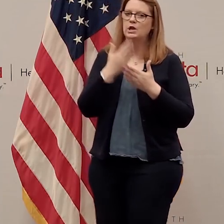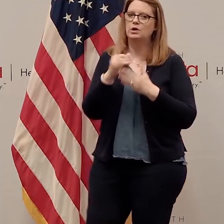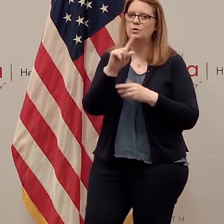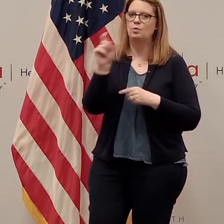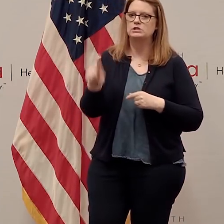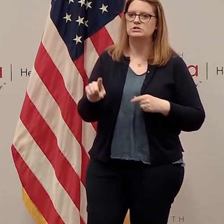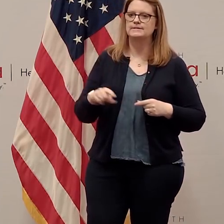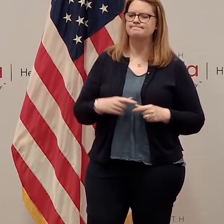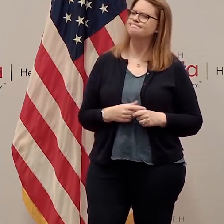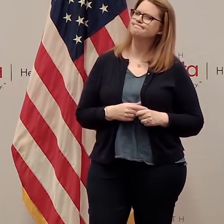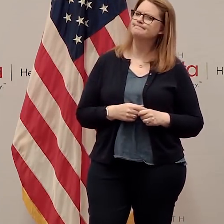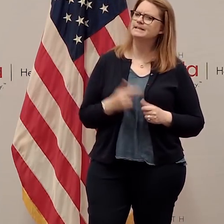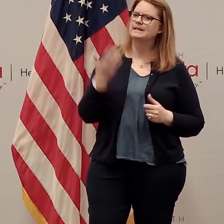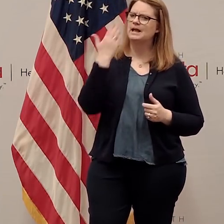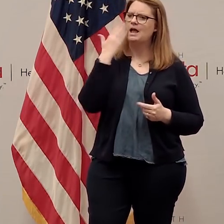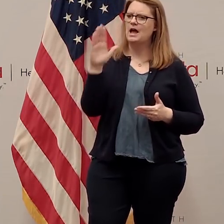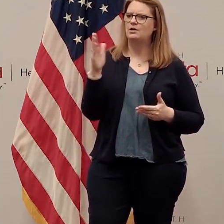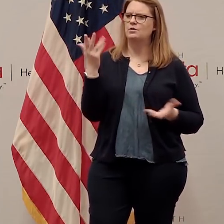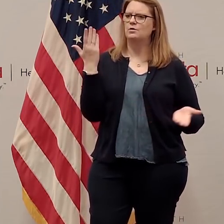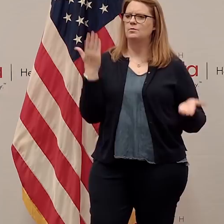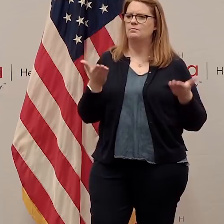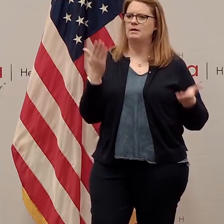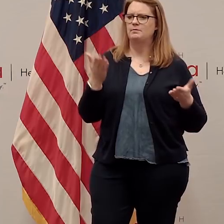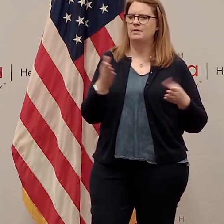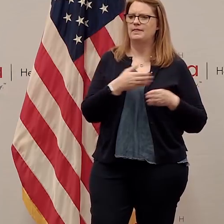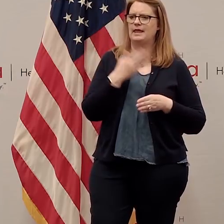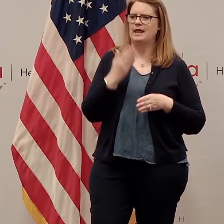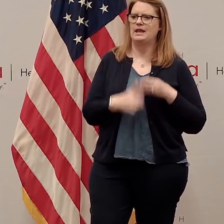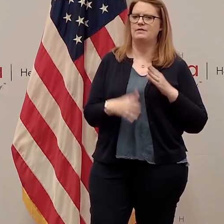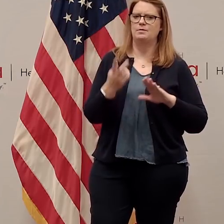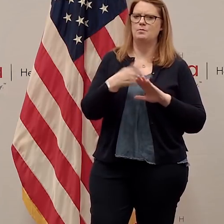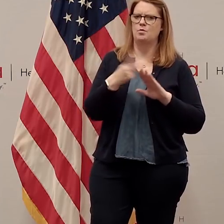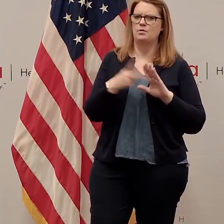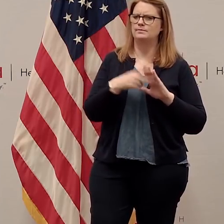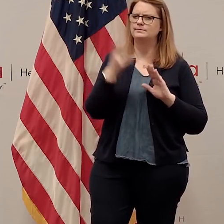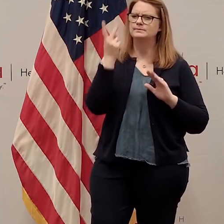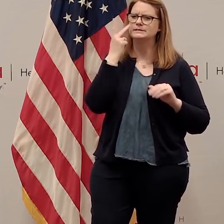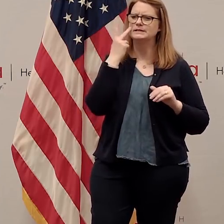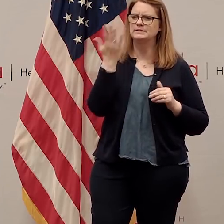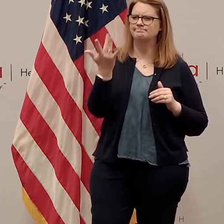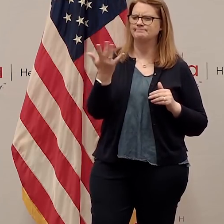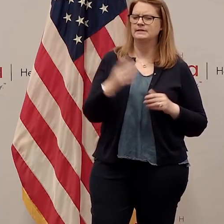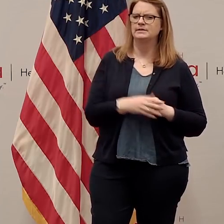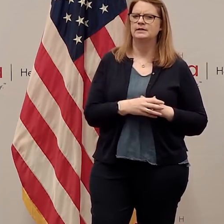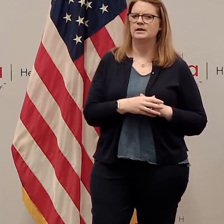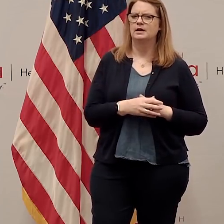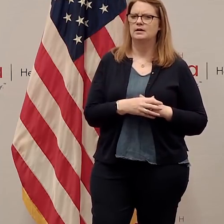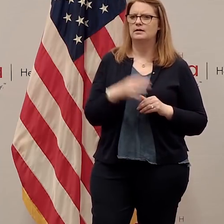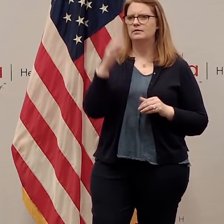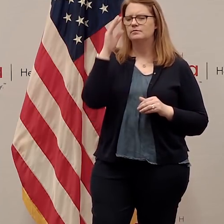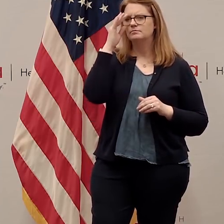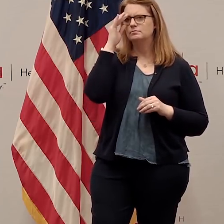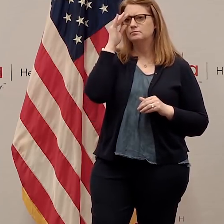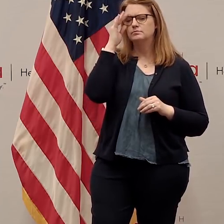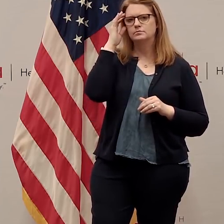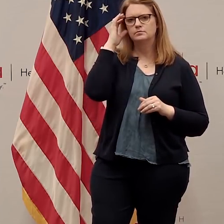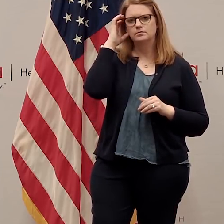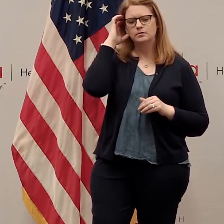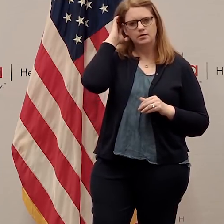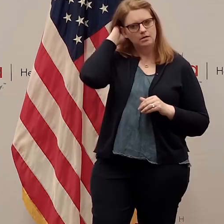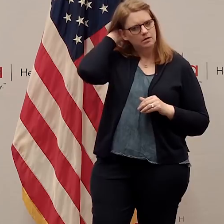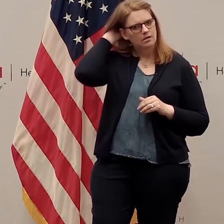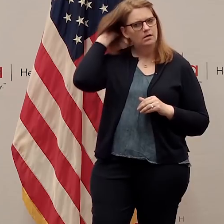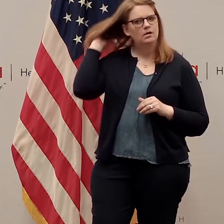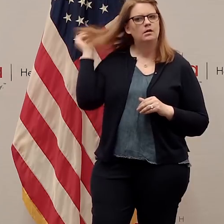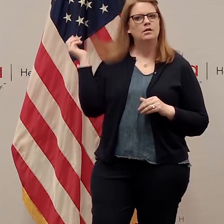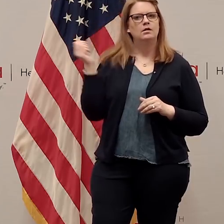know the answer to that. Maybe I can get one here by the end of the program. I think the key was not. I